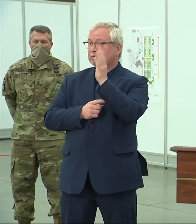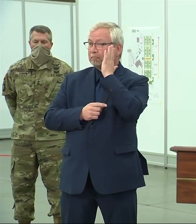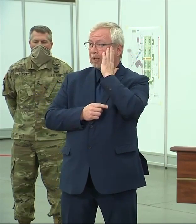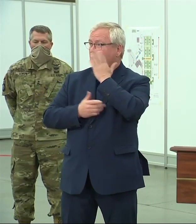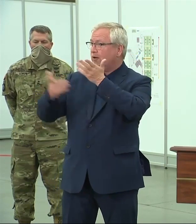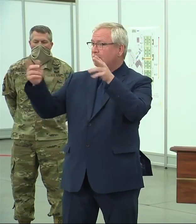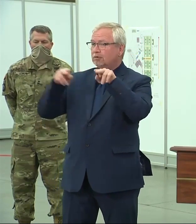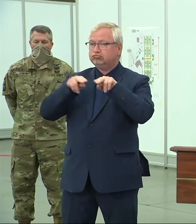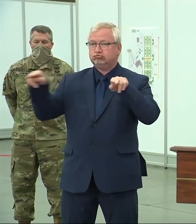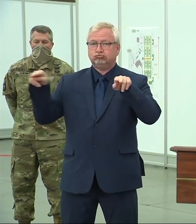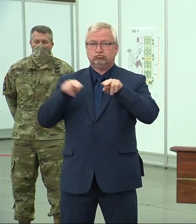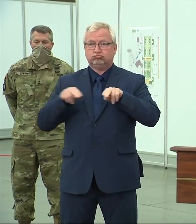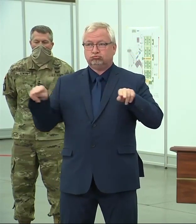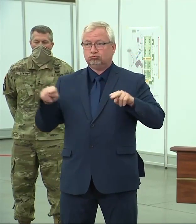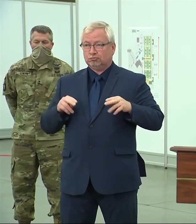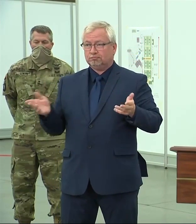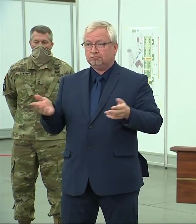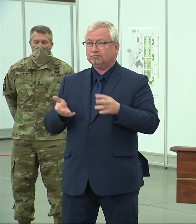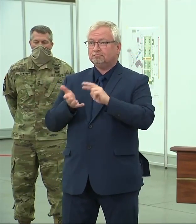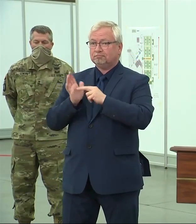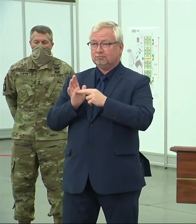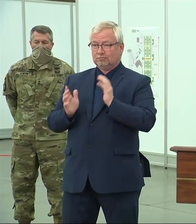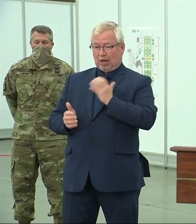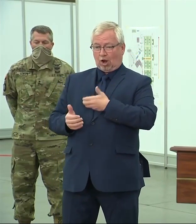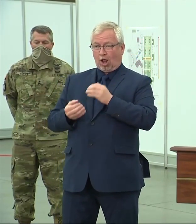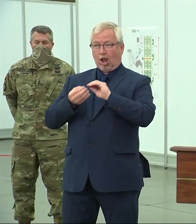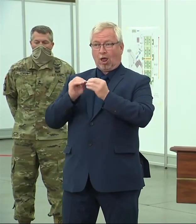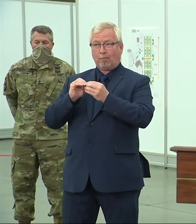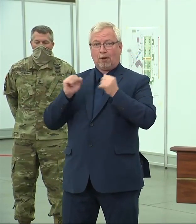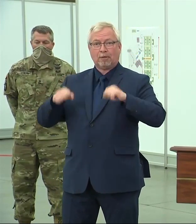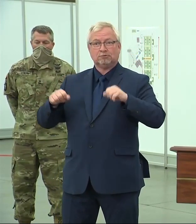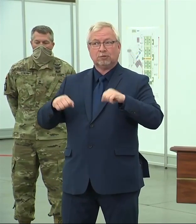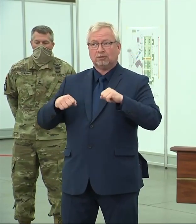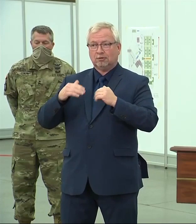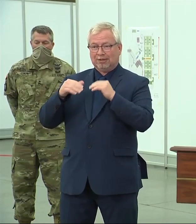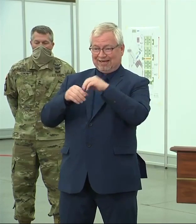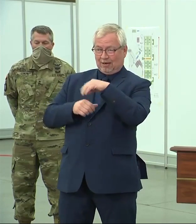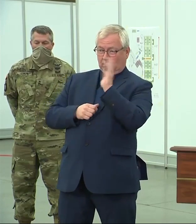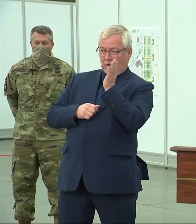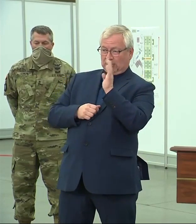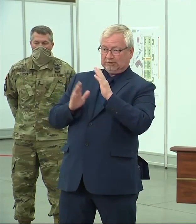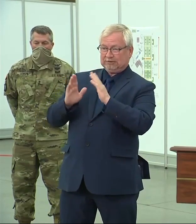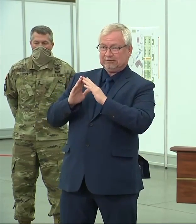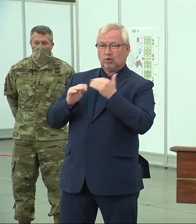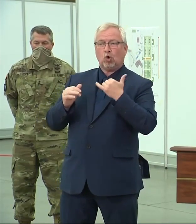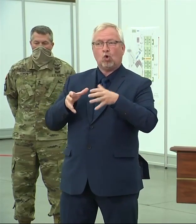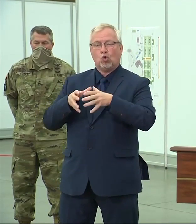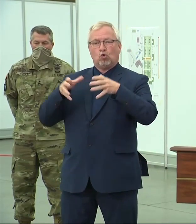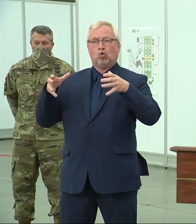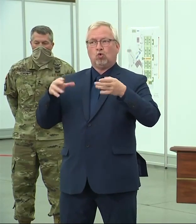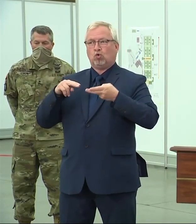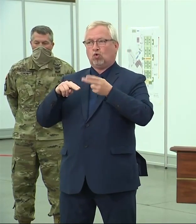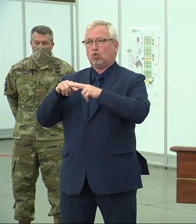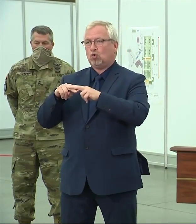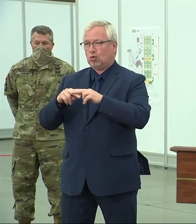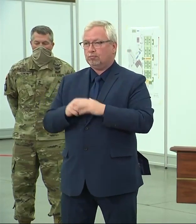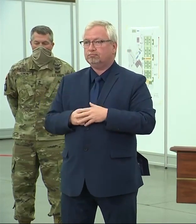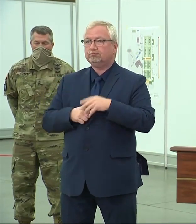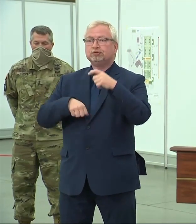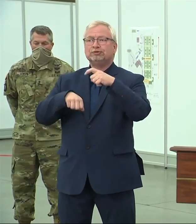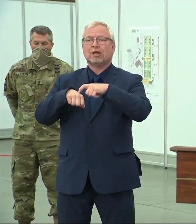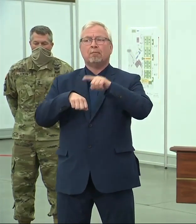hospital expands the capacity of Baltimore City healthcare facilities, reduces the time that patients have to remain